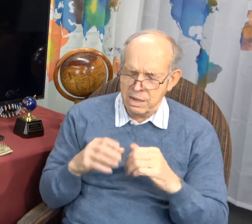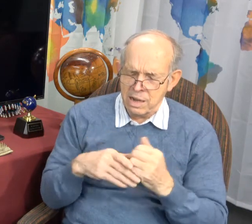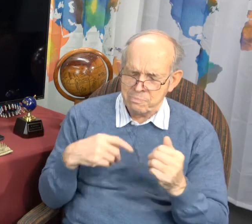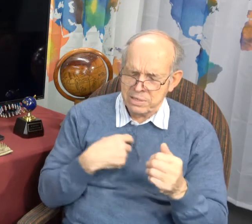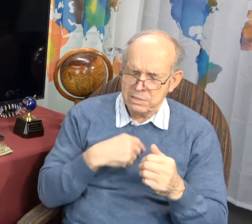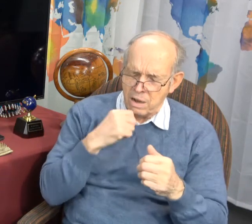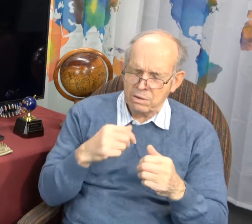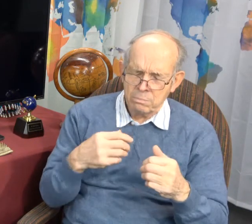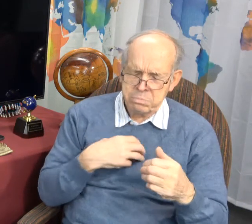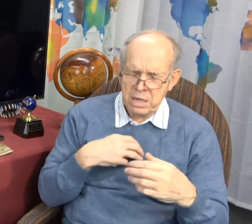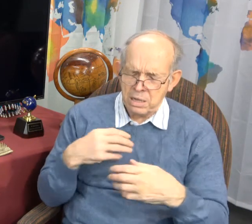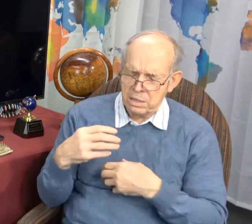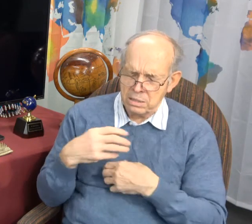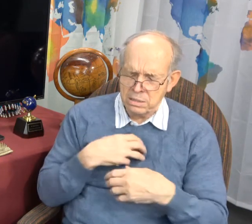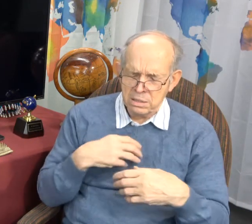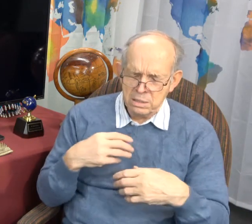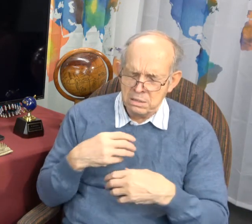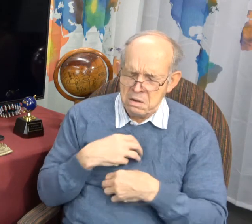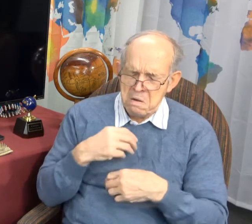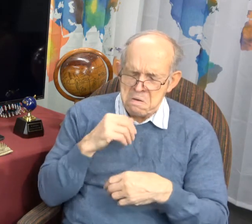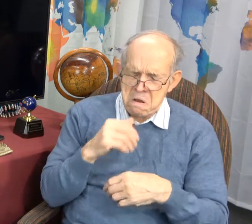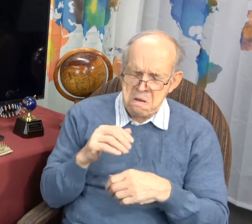Help us not complain.